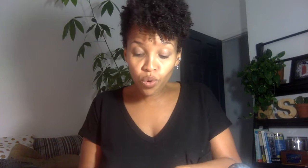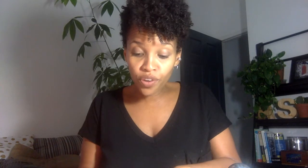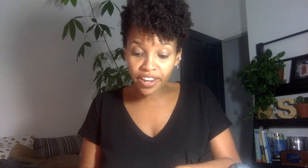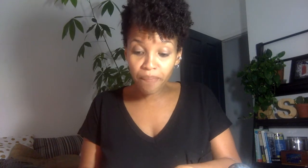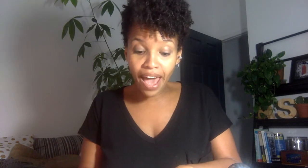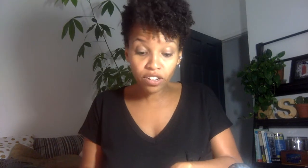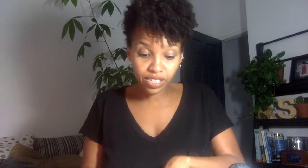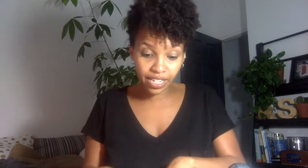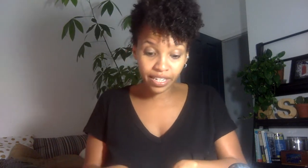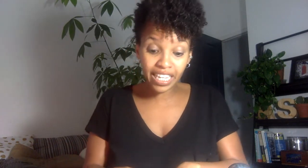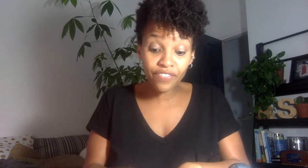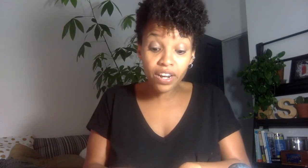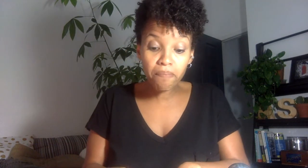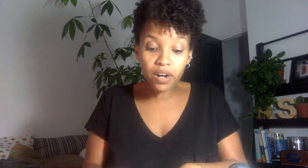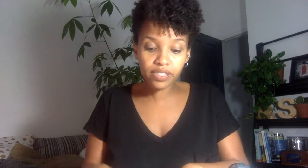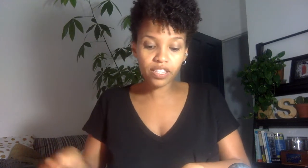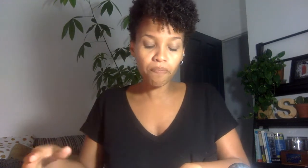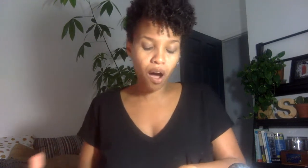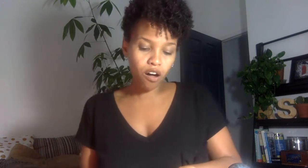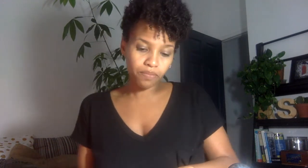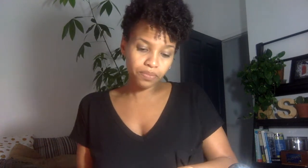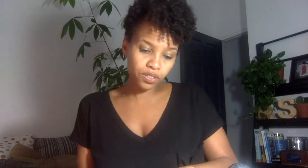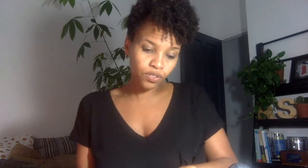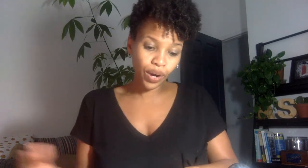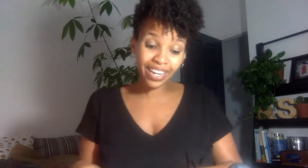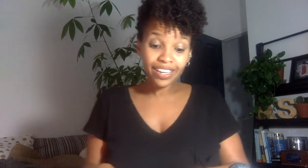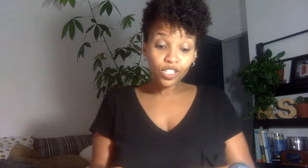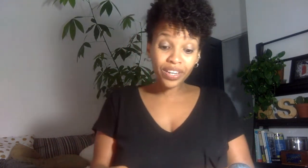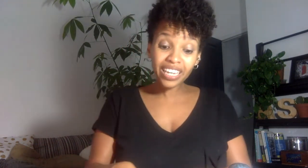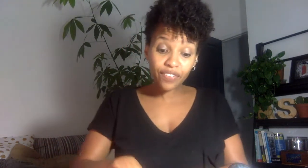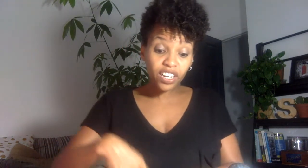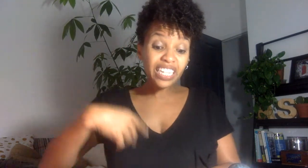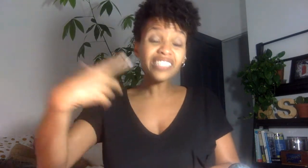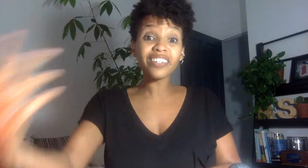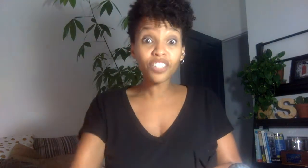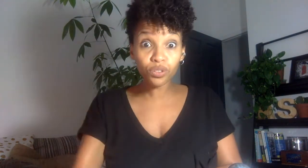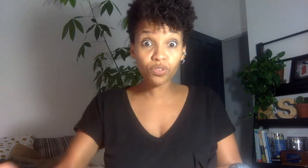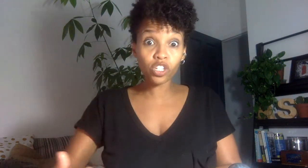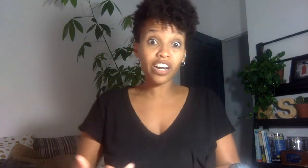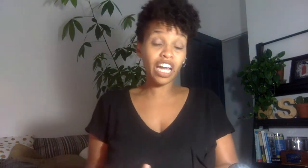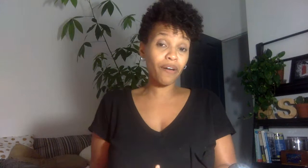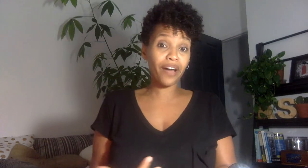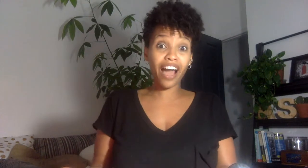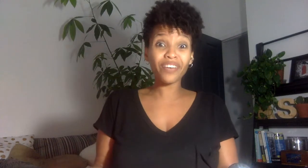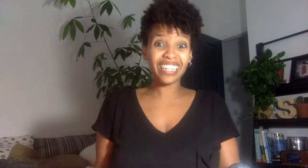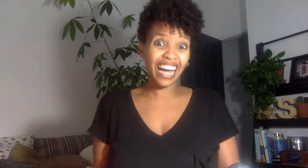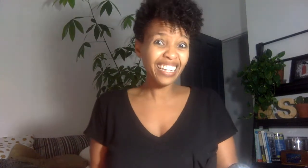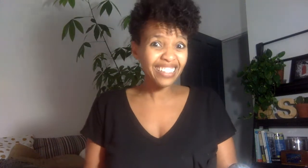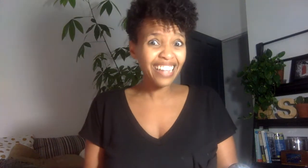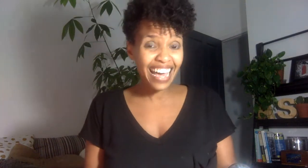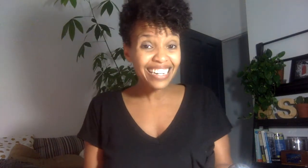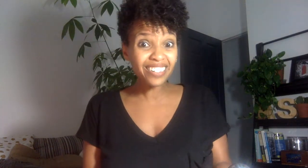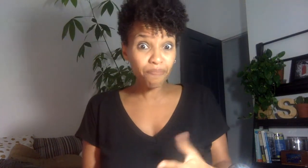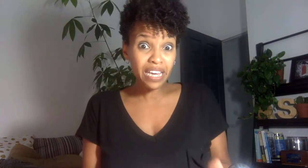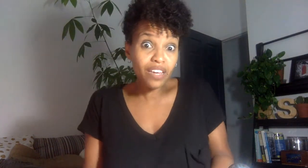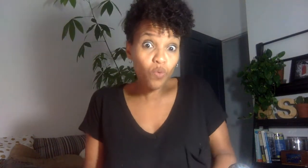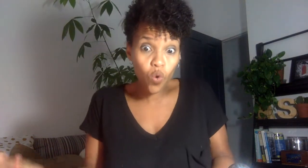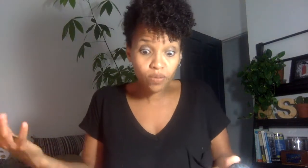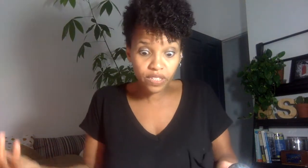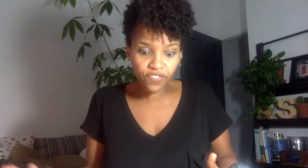than a penalty, even amongst the bombs, right? So he even continues talking about how he kind of liked being in war. It was fun